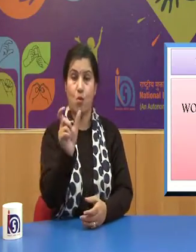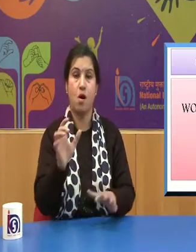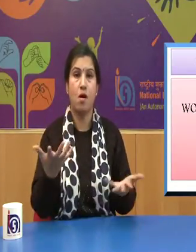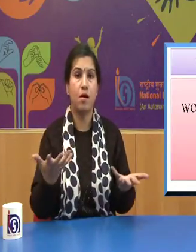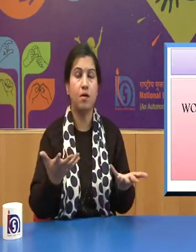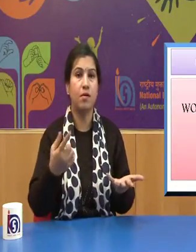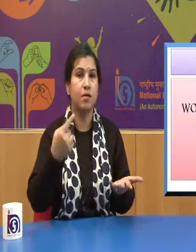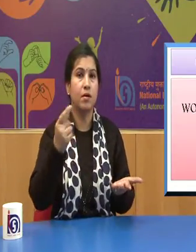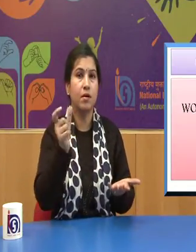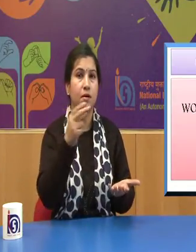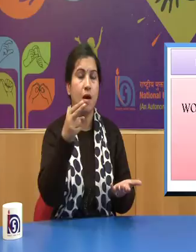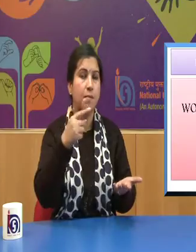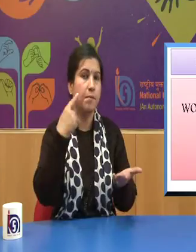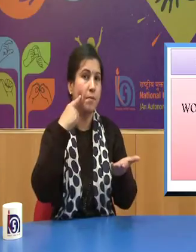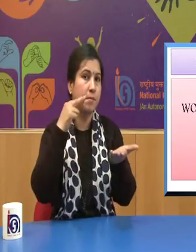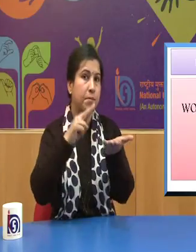indentured labor.